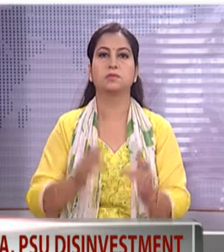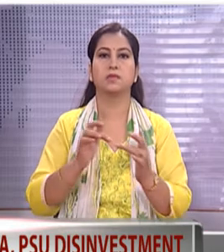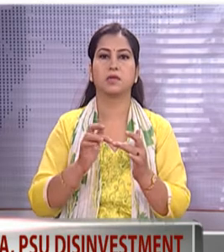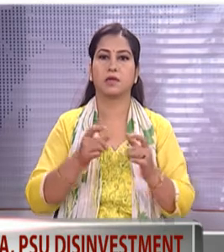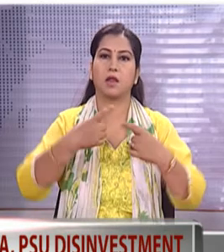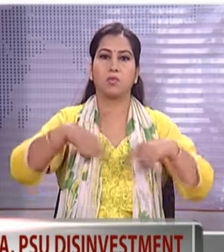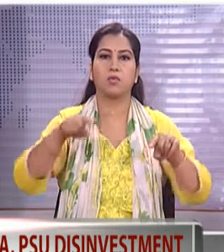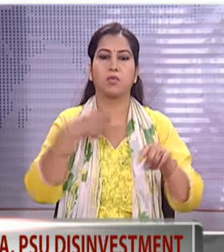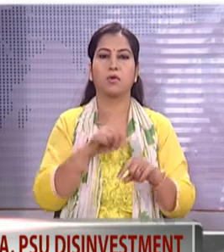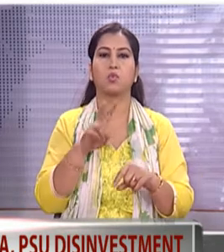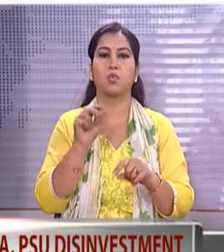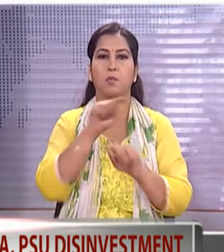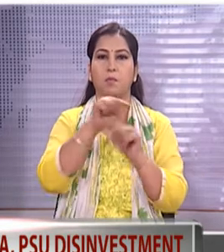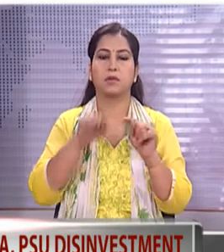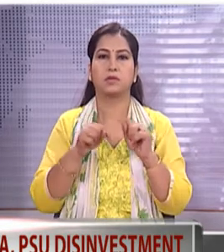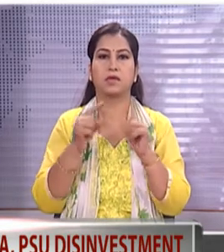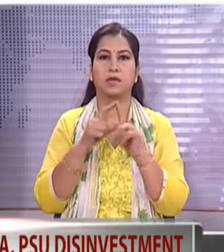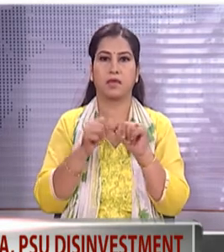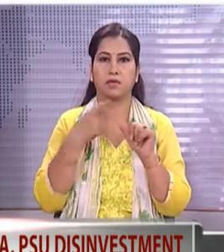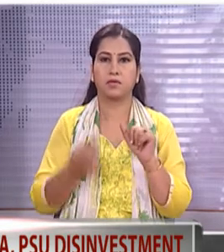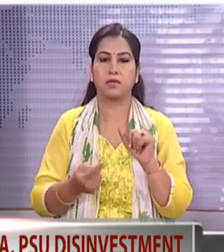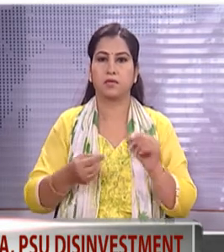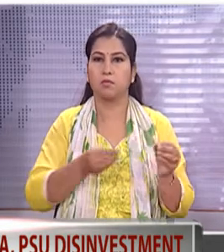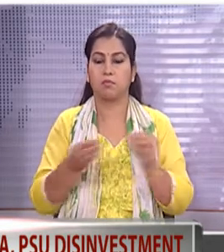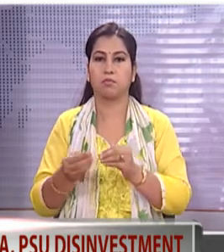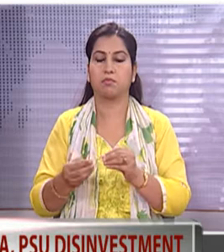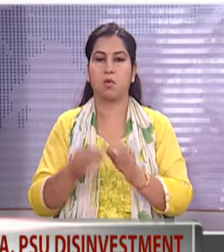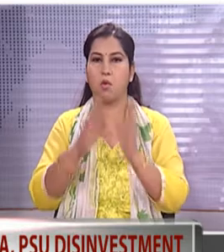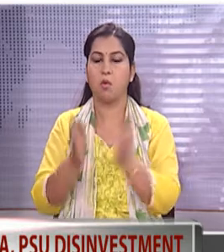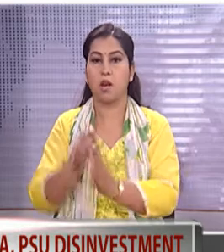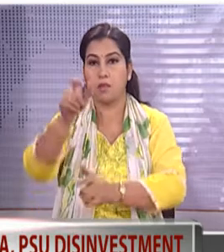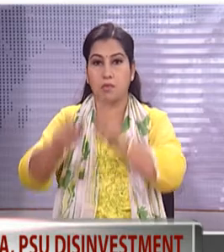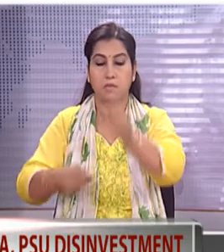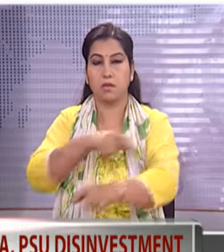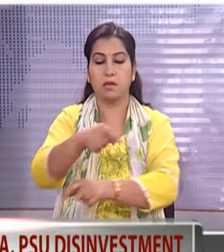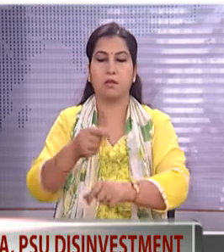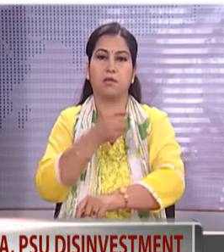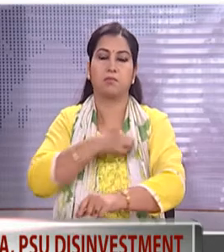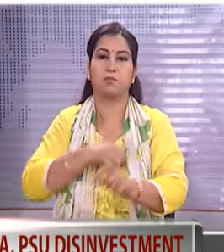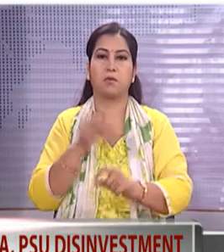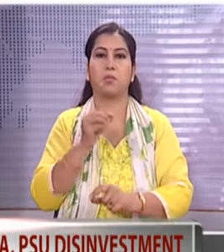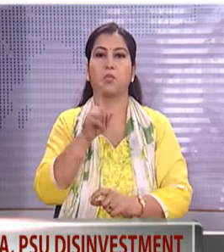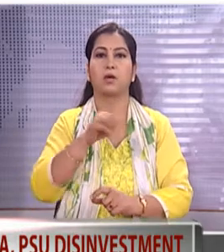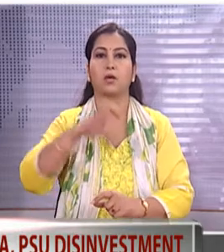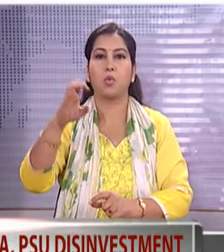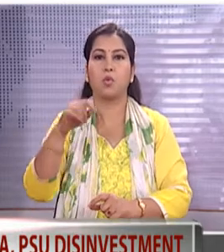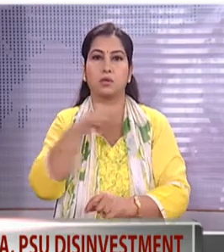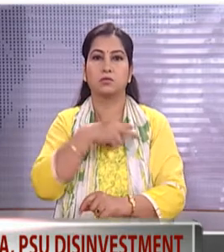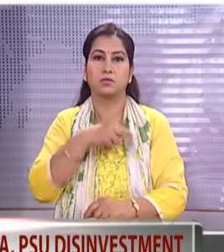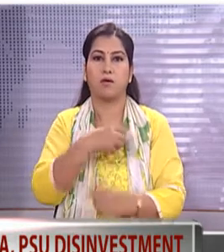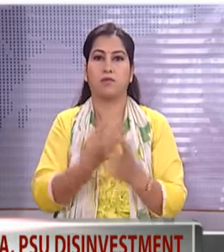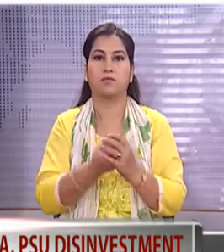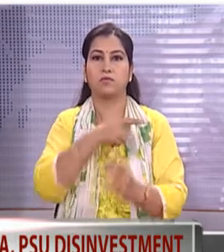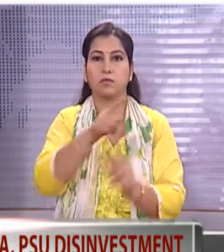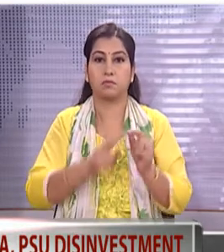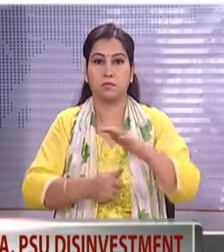Centre approves 2% DNS allowance, move to benefit over 1 crore staff and pensioners. Cabinet gives in principle nod for